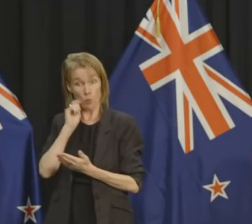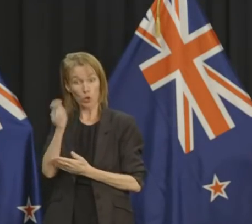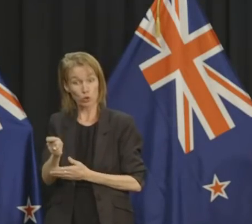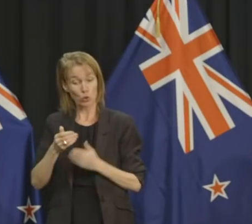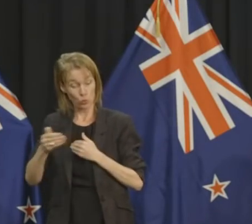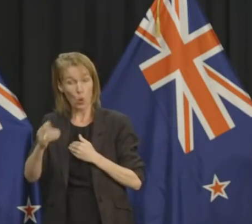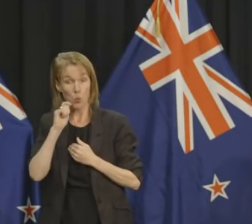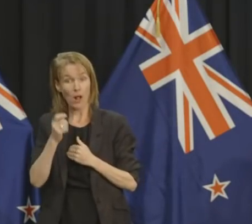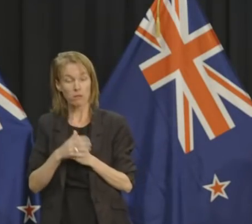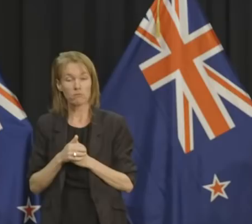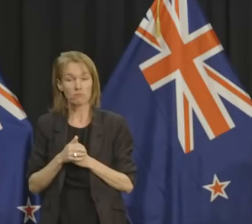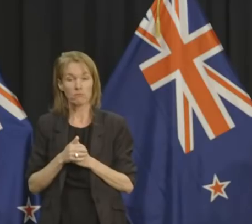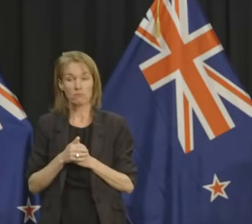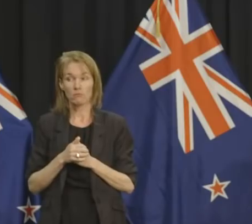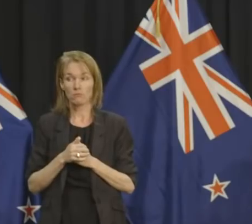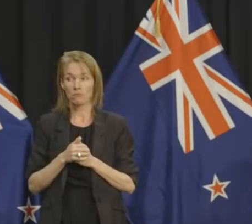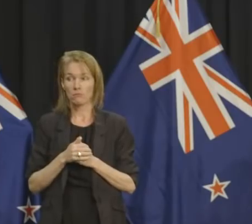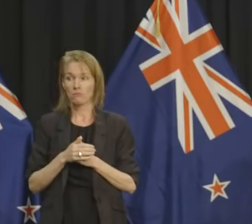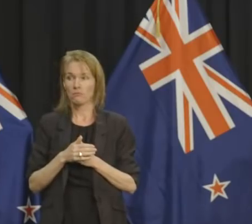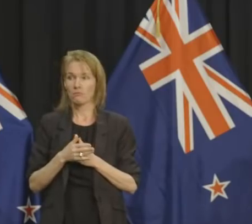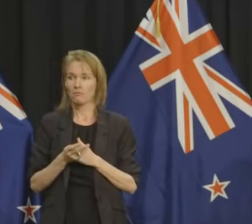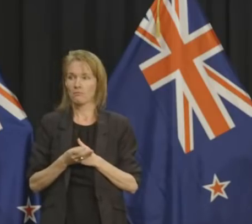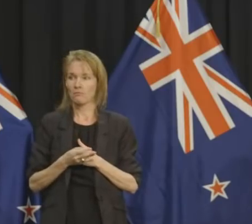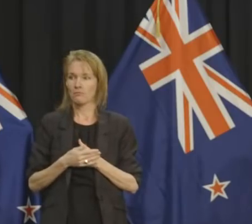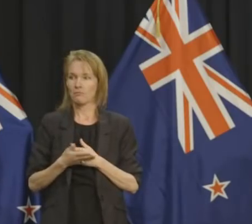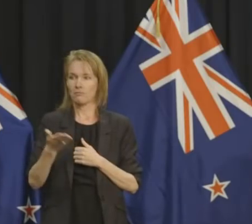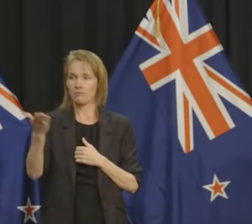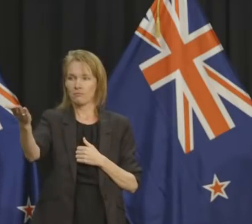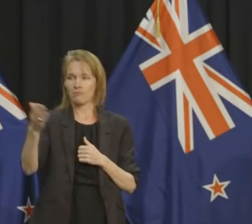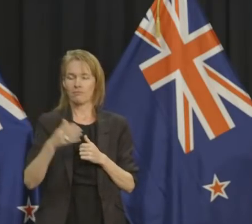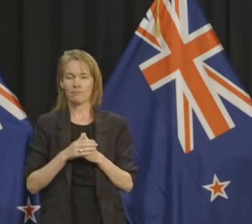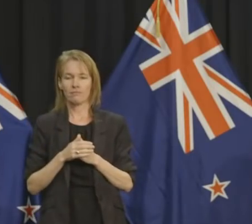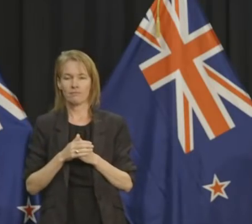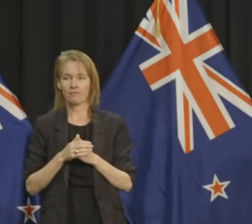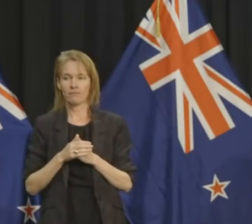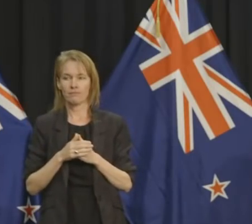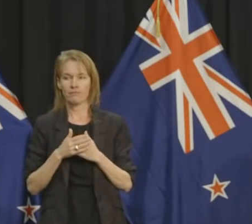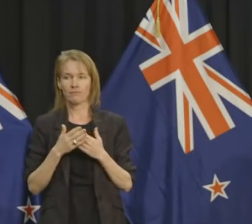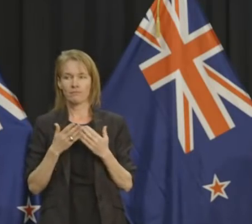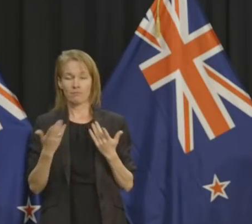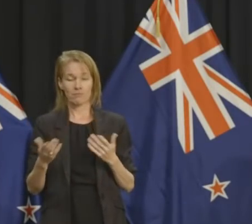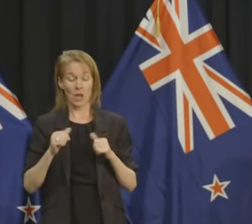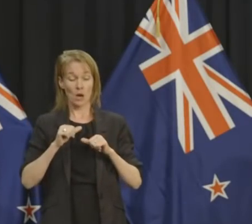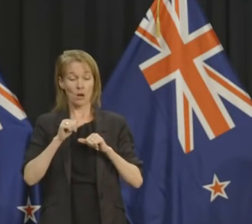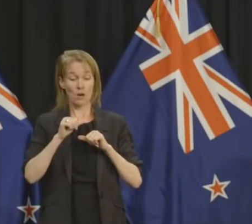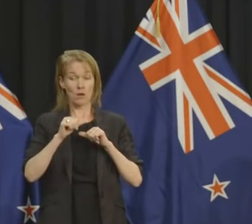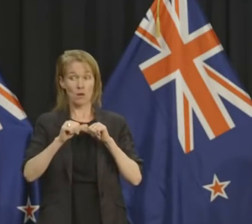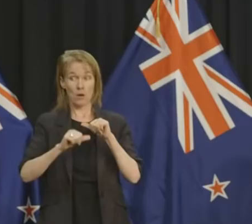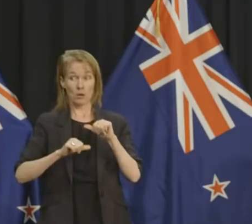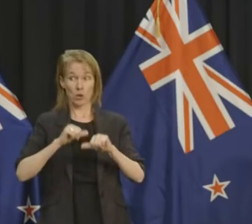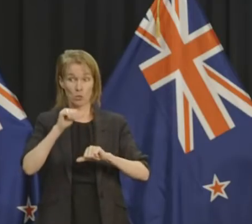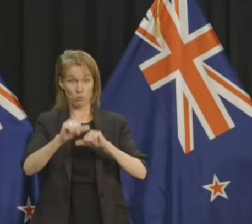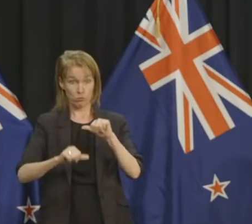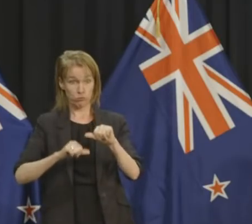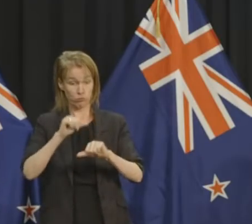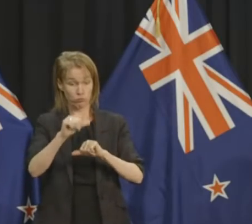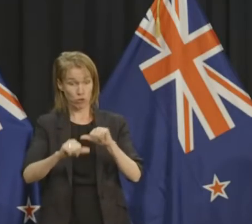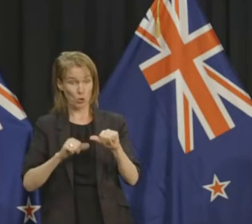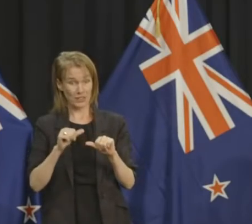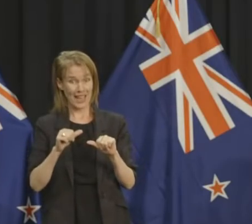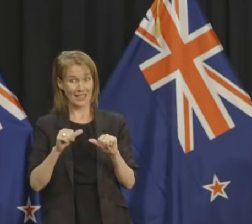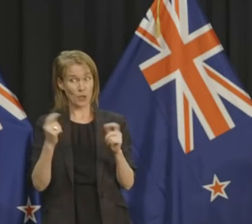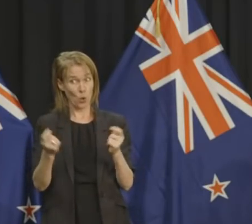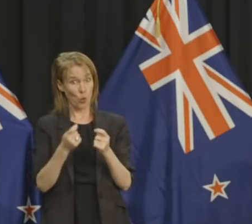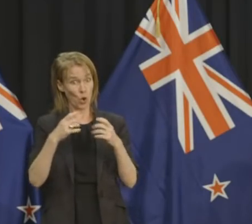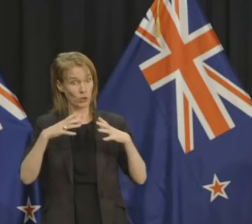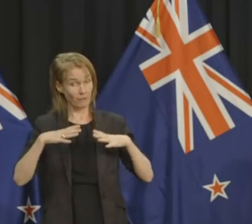pursued. There's no failure of process here, just like the other woman who jumped the fence. Do you expect processes to change?